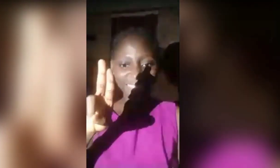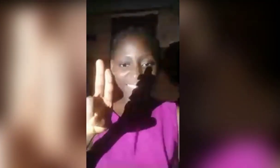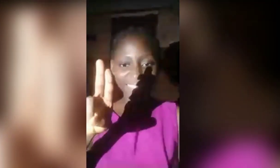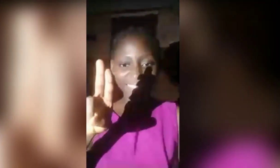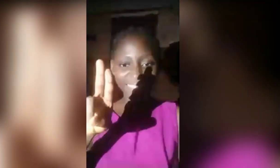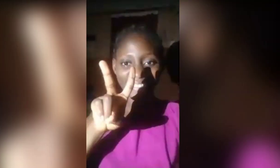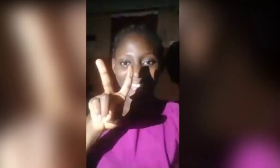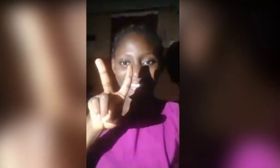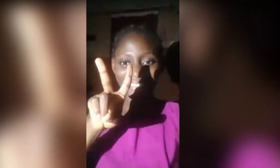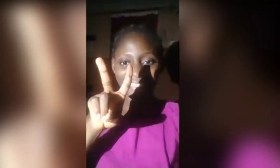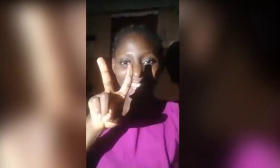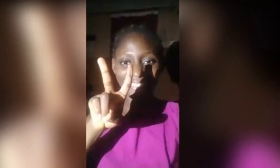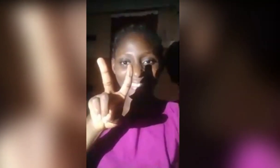W.